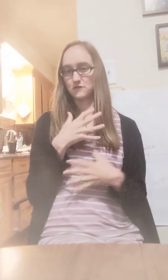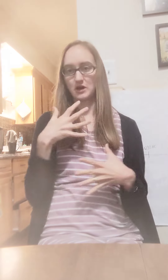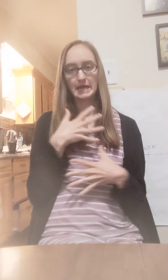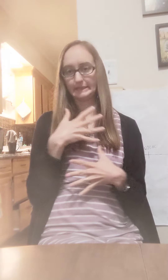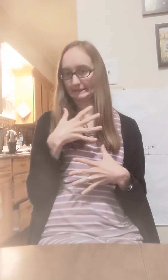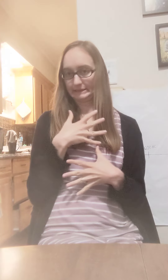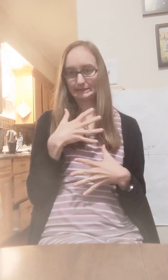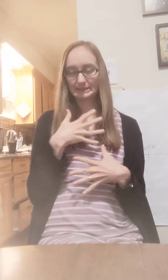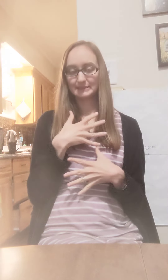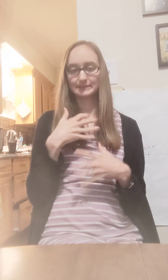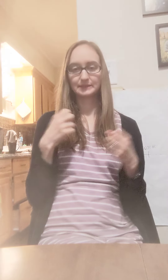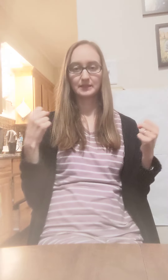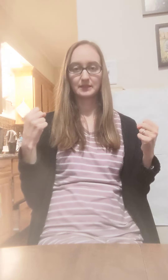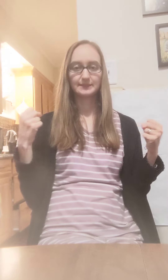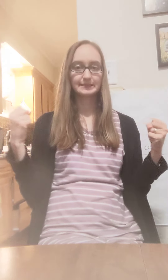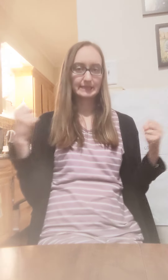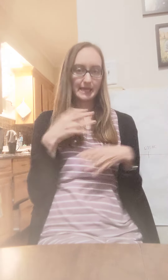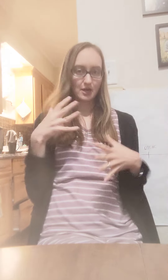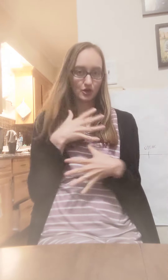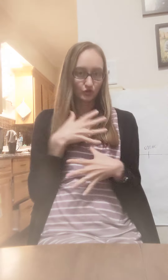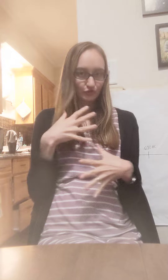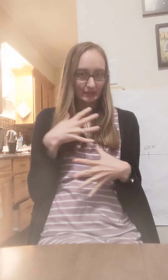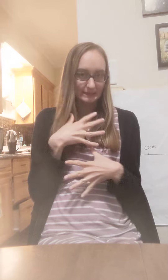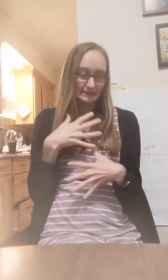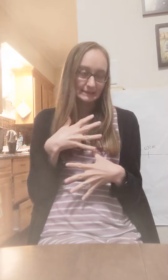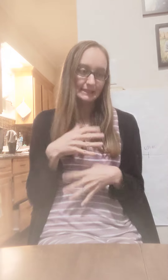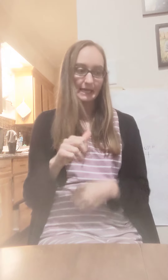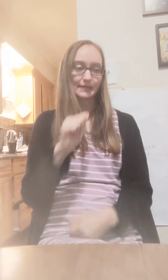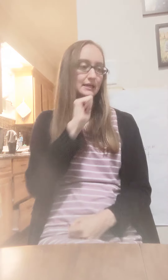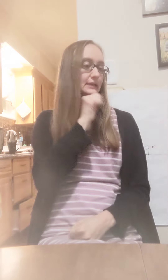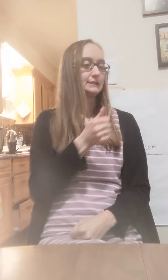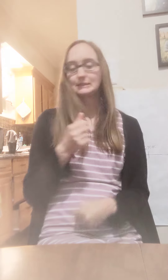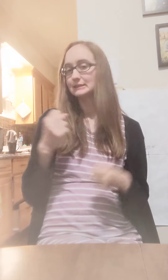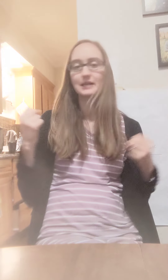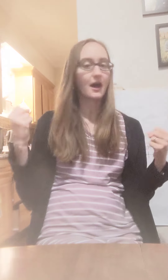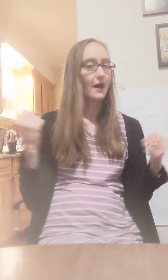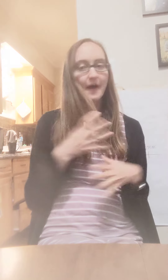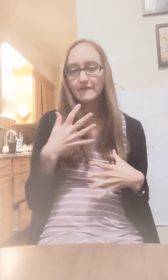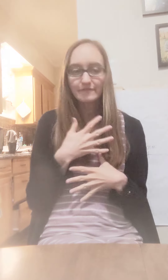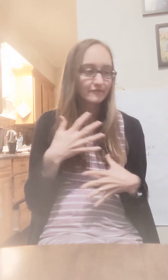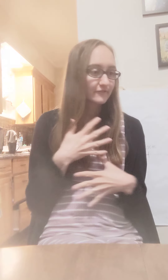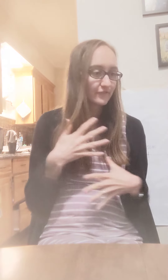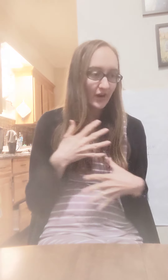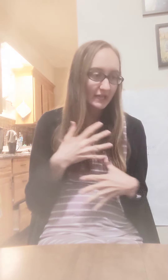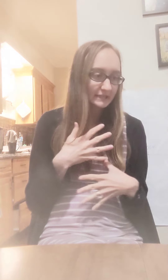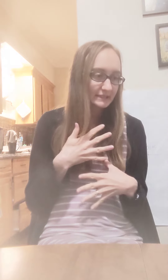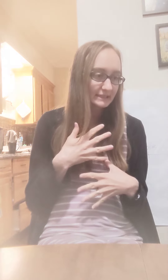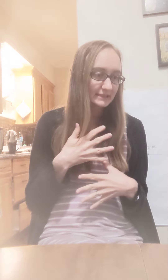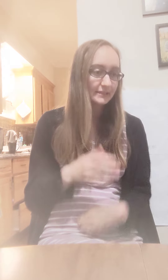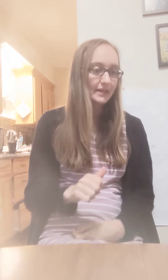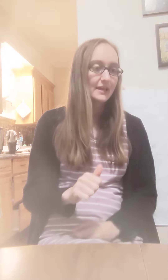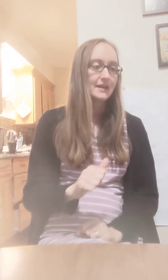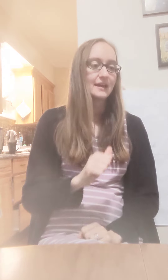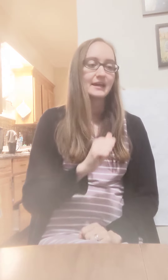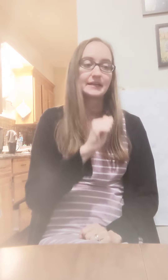frightened, that's like scared, or frightened is like that, not frightened, and